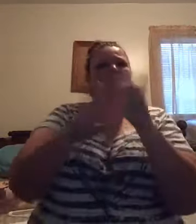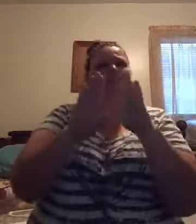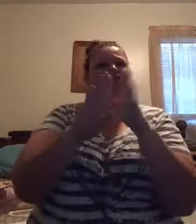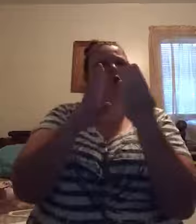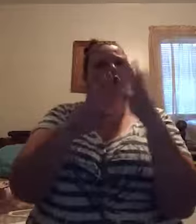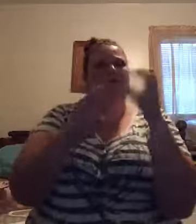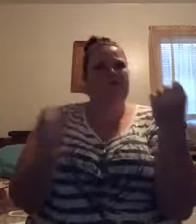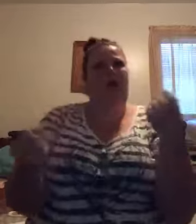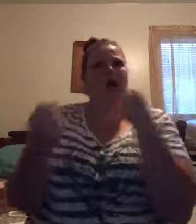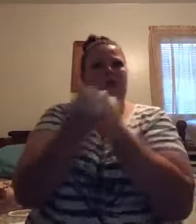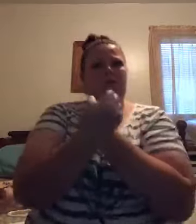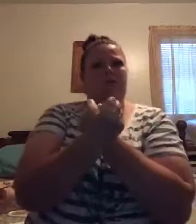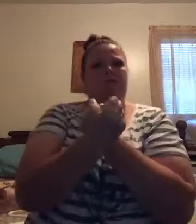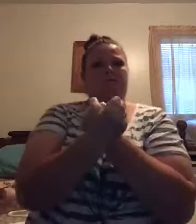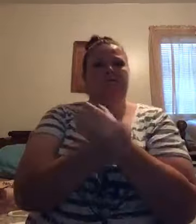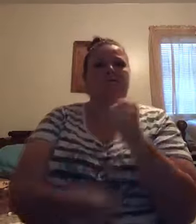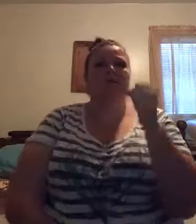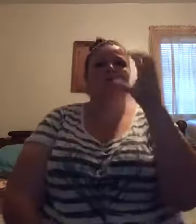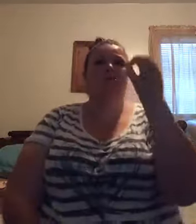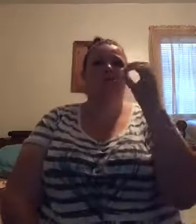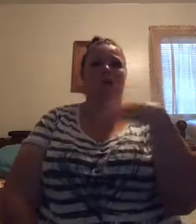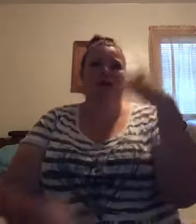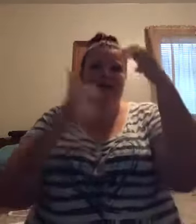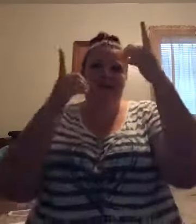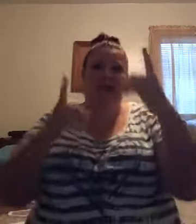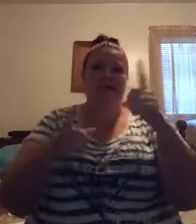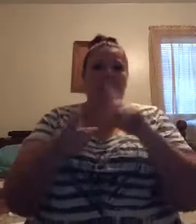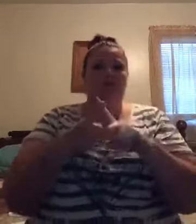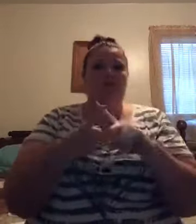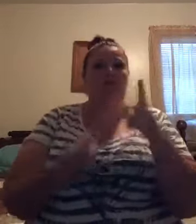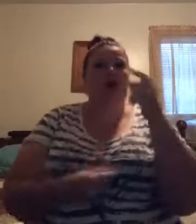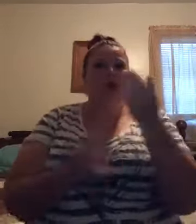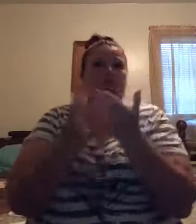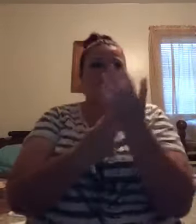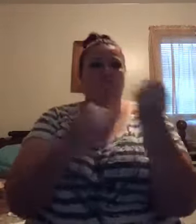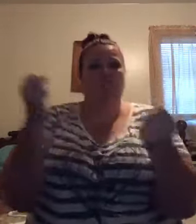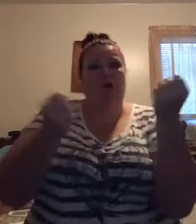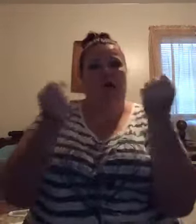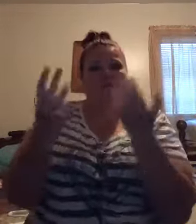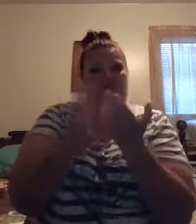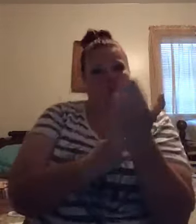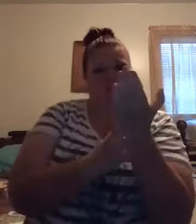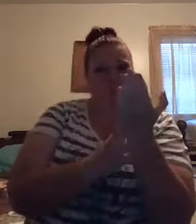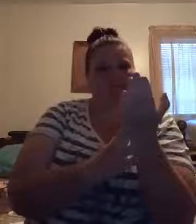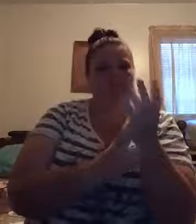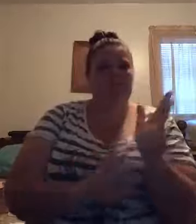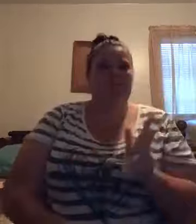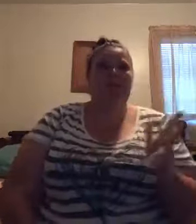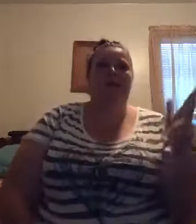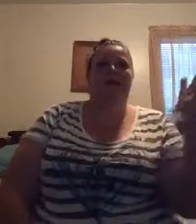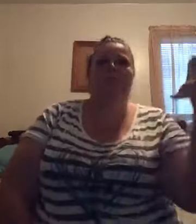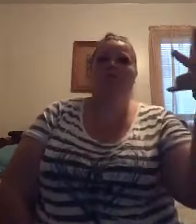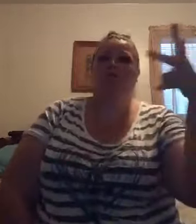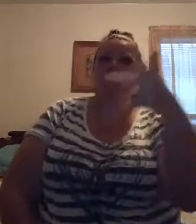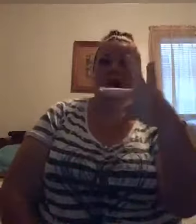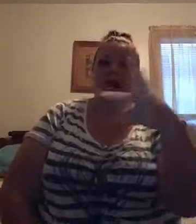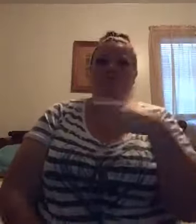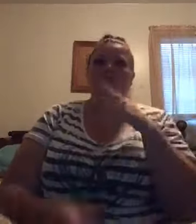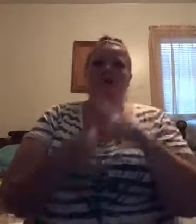the door was locked. So they decided to go through the drive-thru. They pulled around to